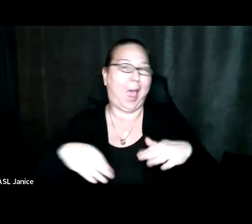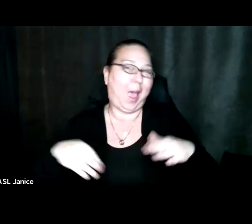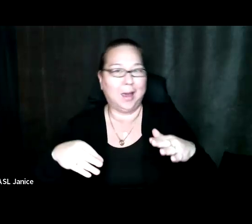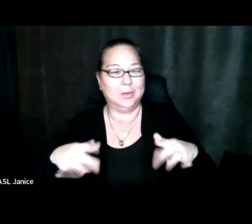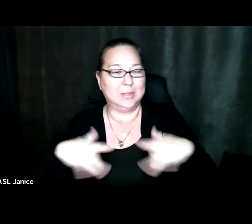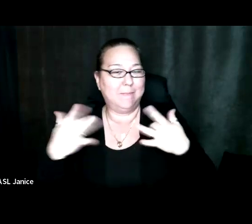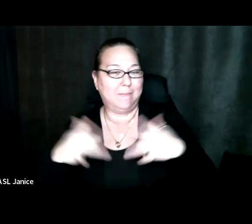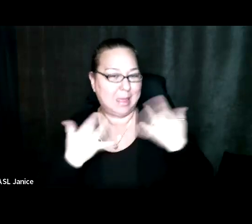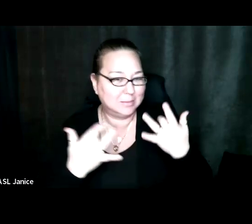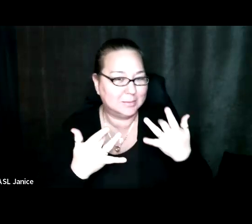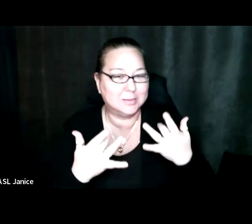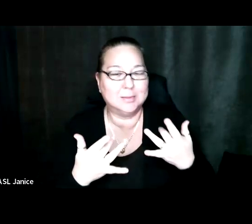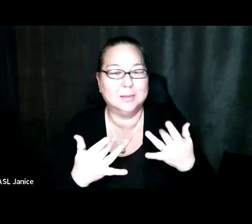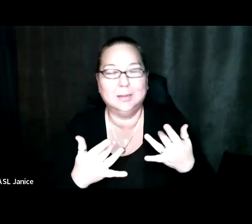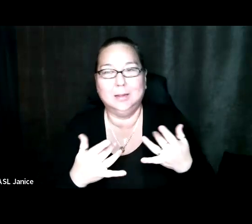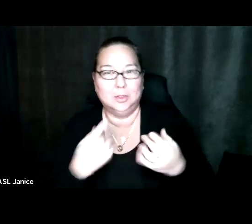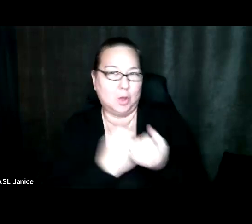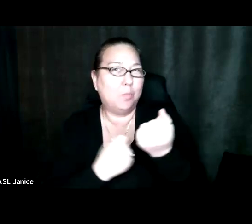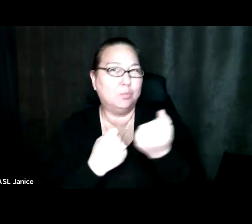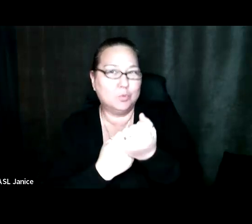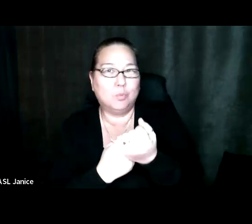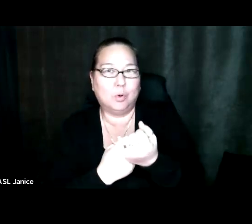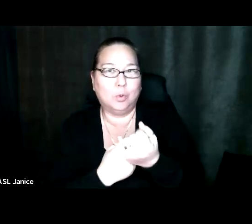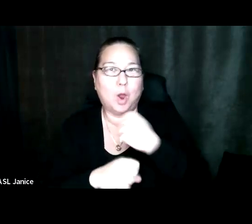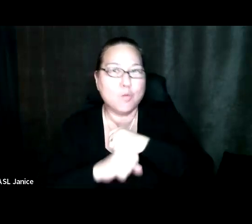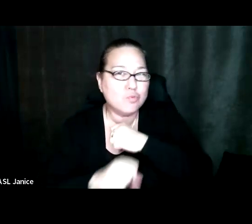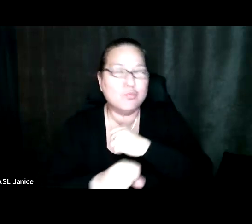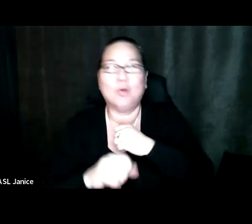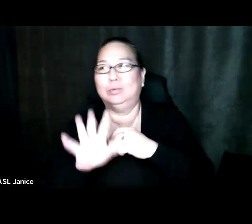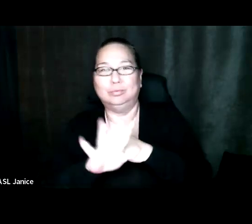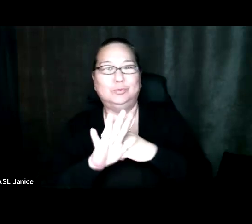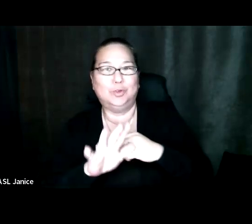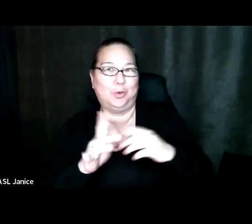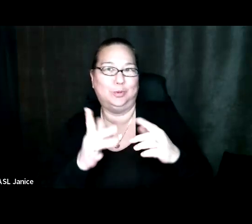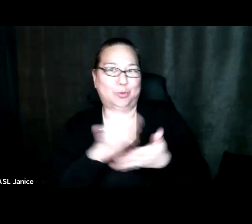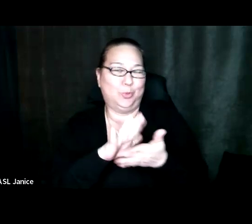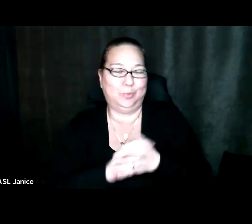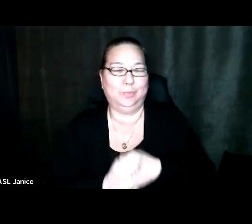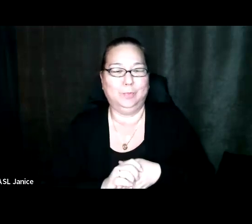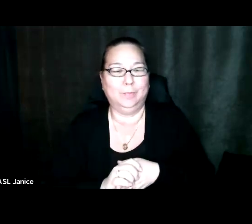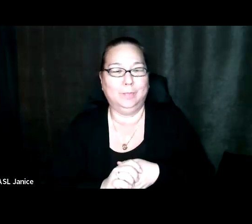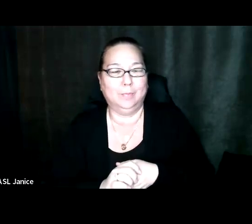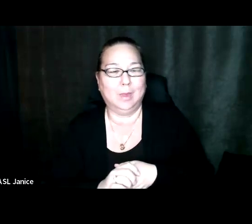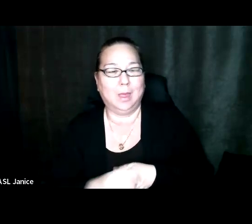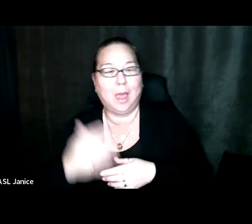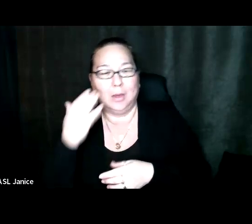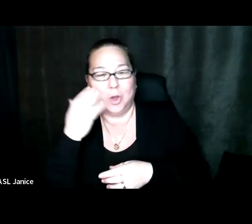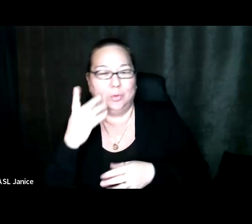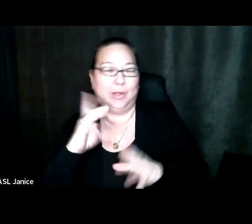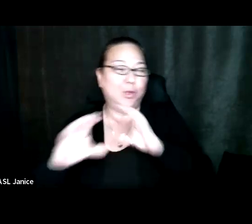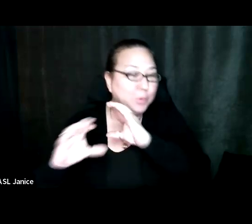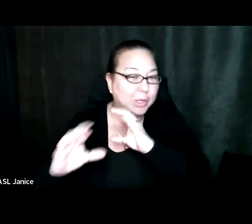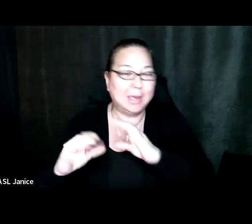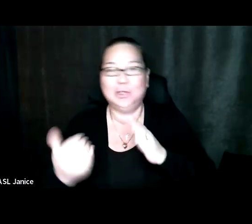promote. So I think, this is something I know with communications and the new website, this is something that we'll